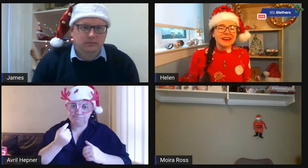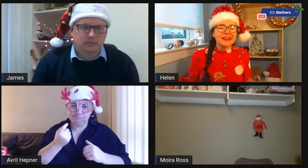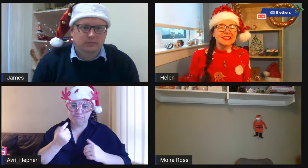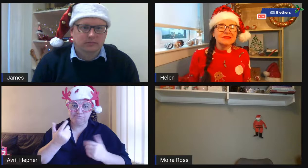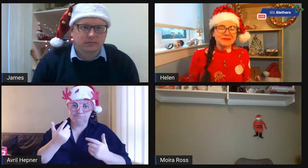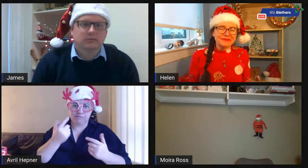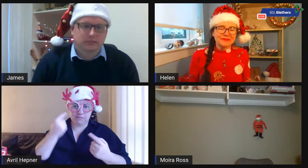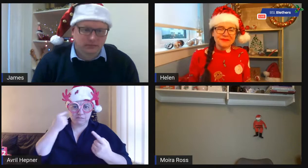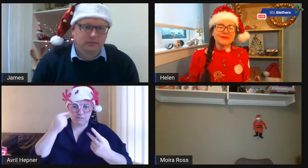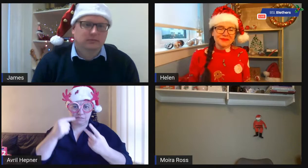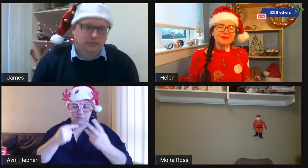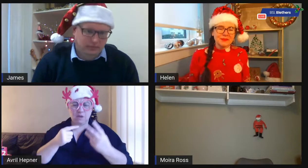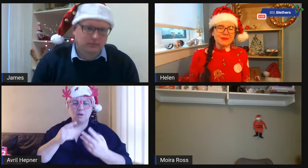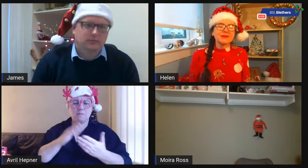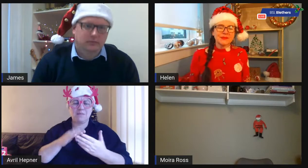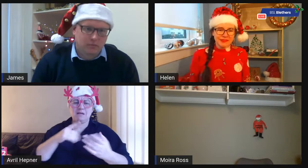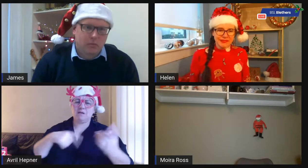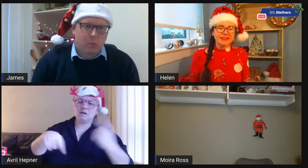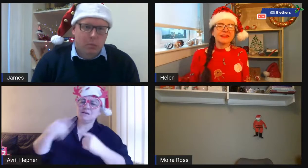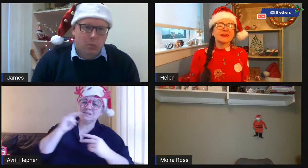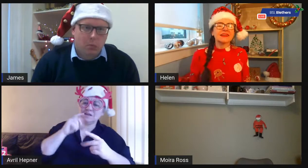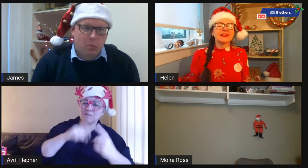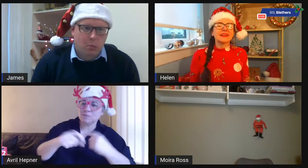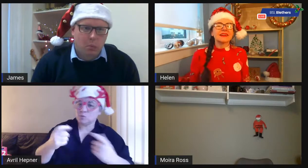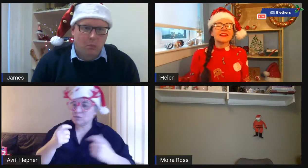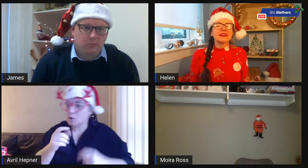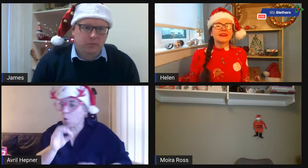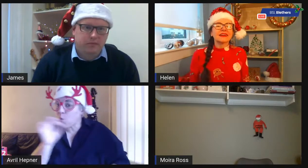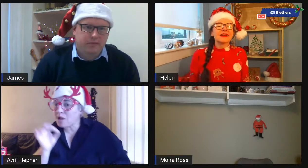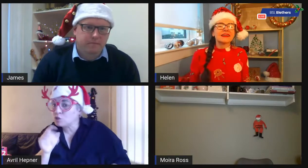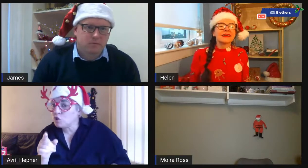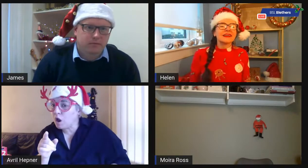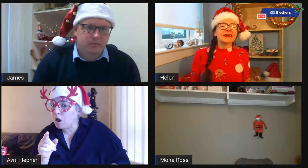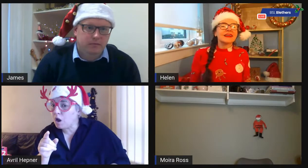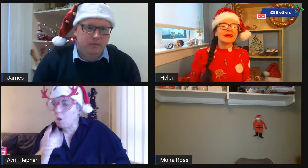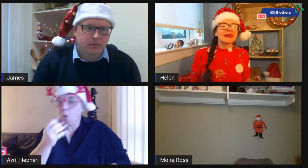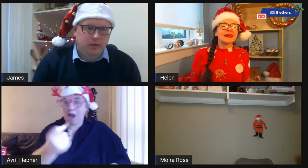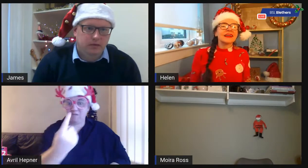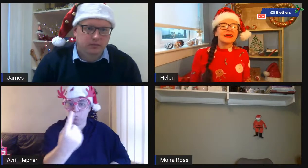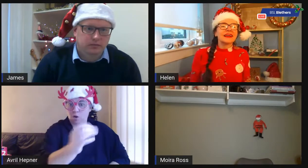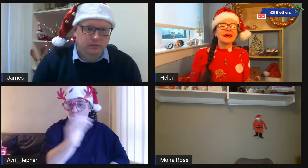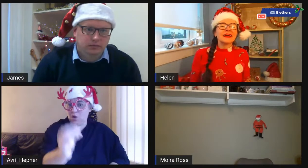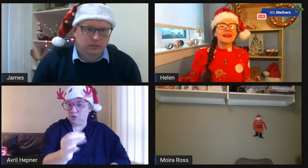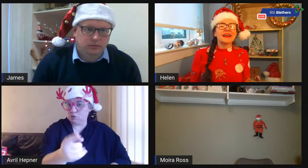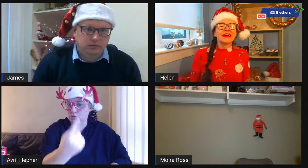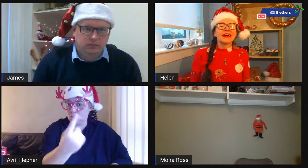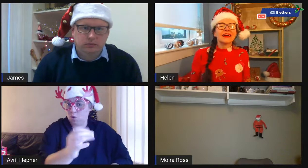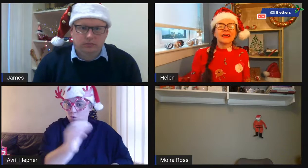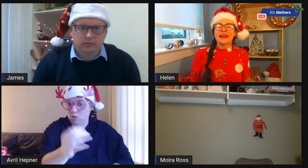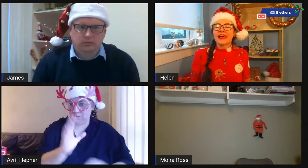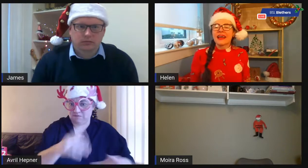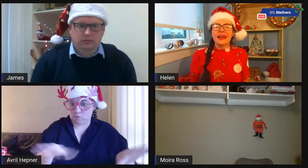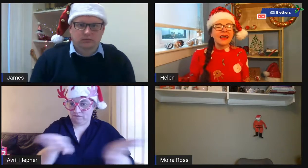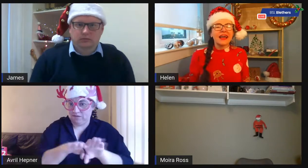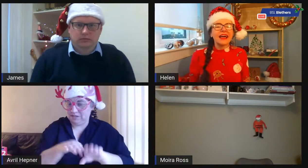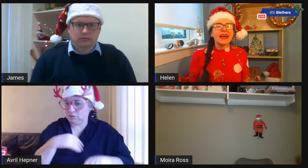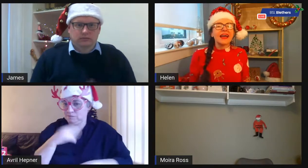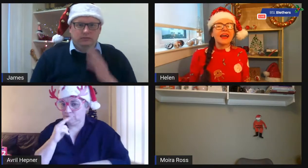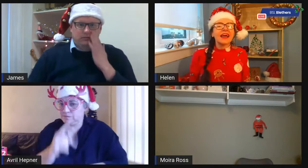Well, I hope everyone has a lovely Christmas. It's soon upon us. And I think we had a question in from a